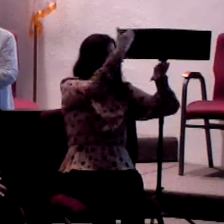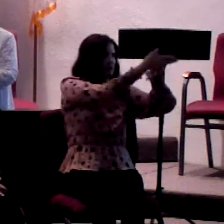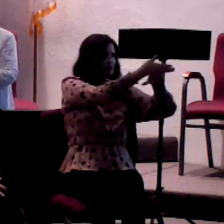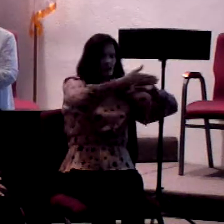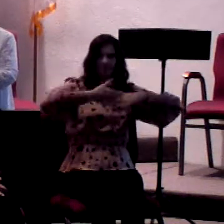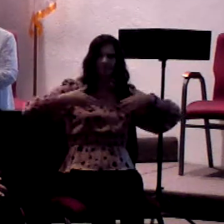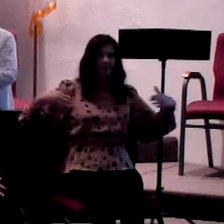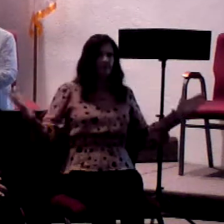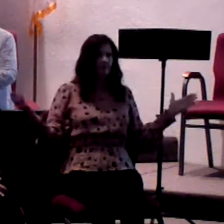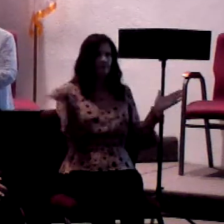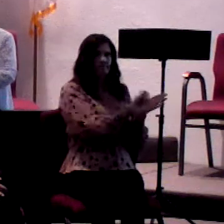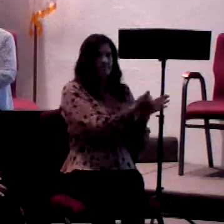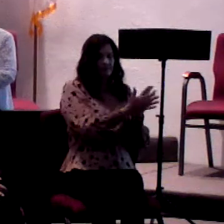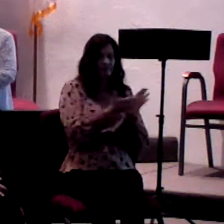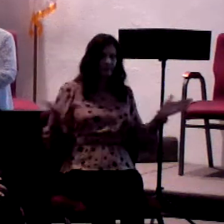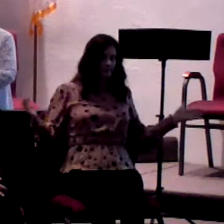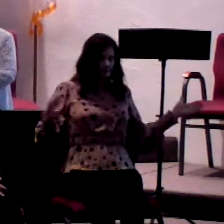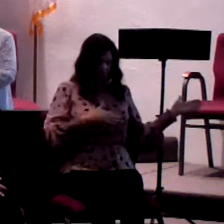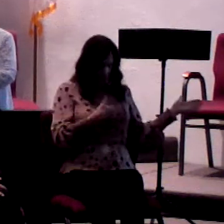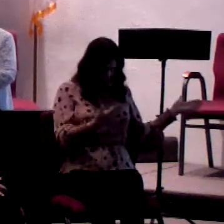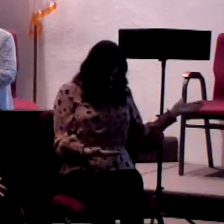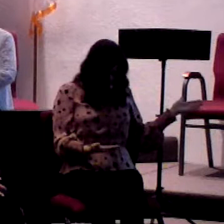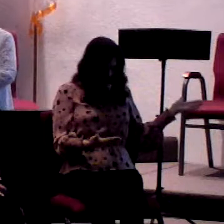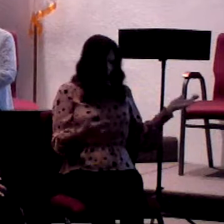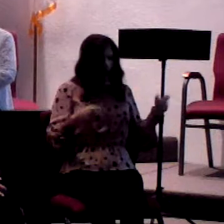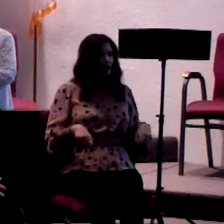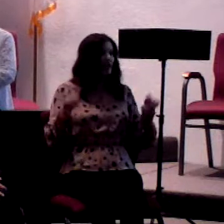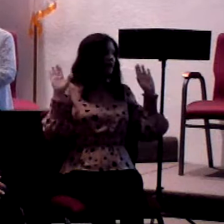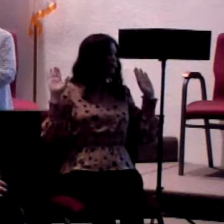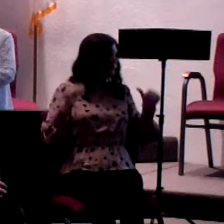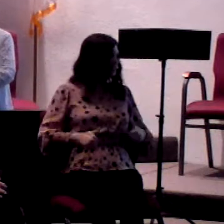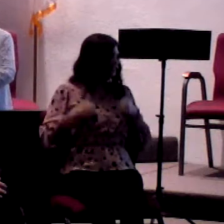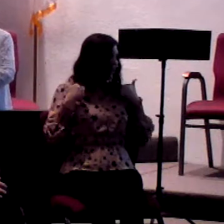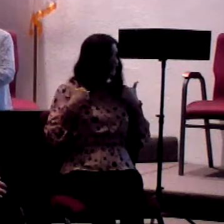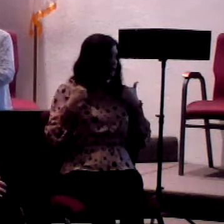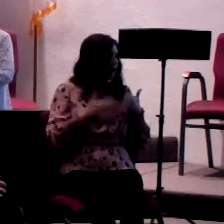feet, and laid down his life willingly in your place.